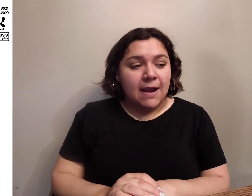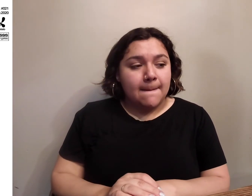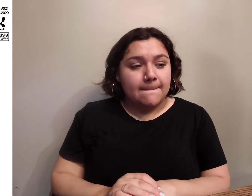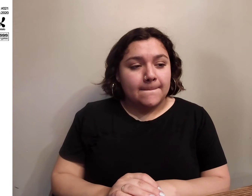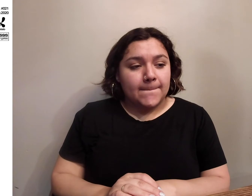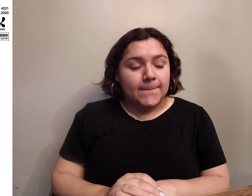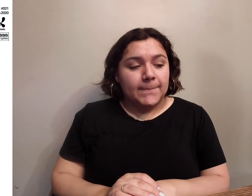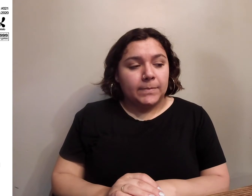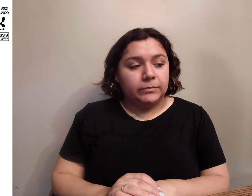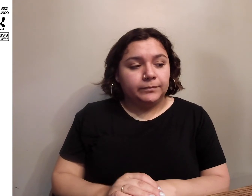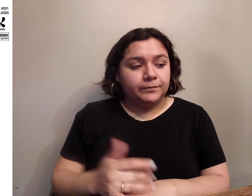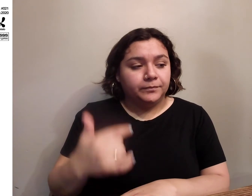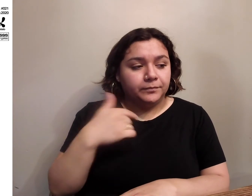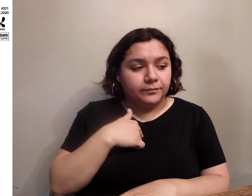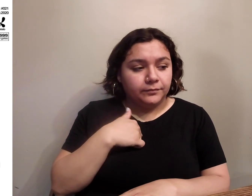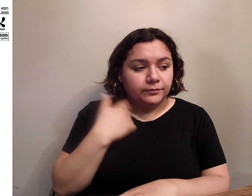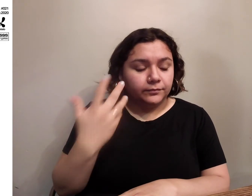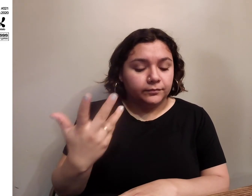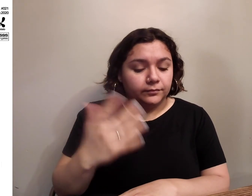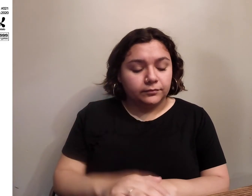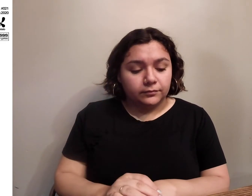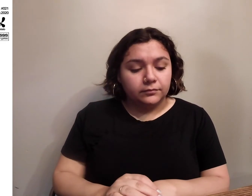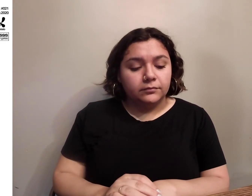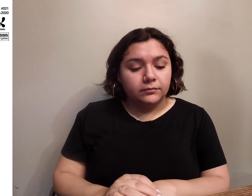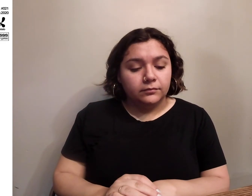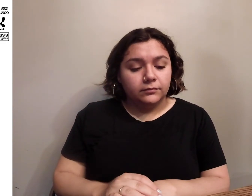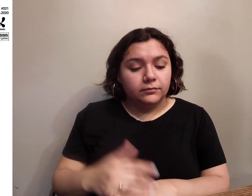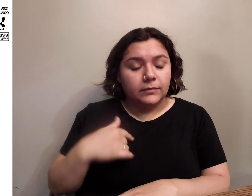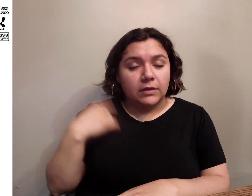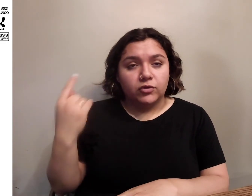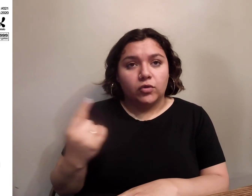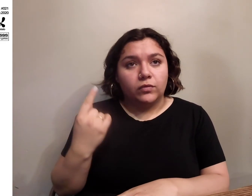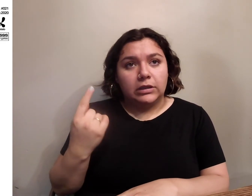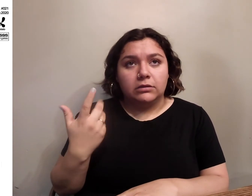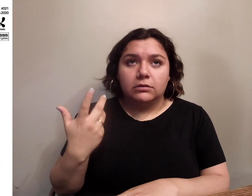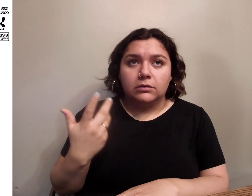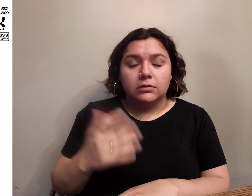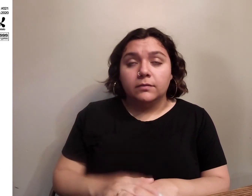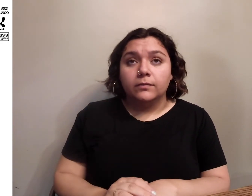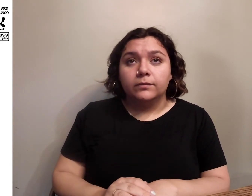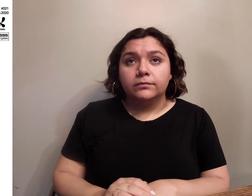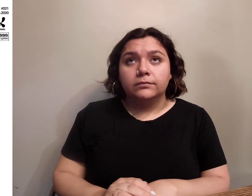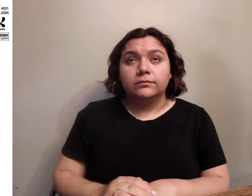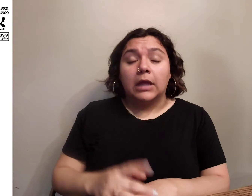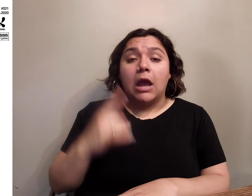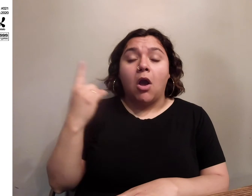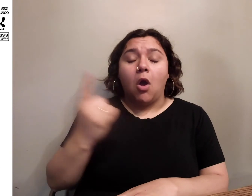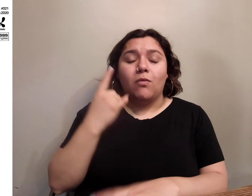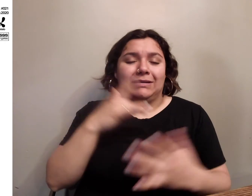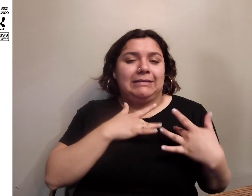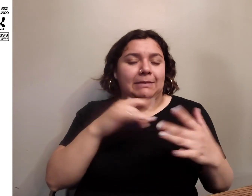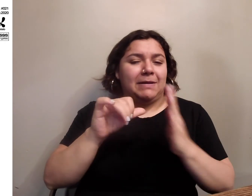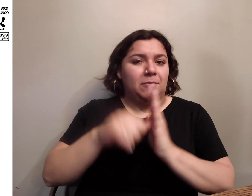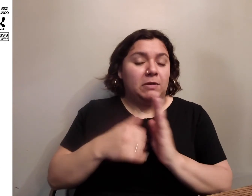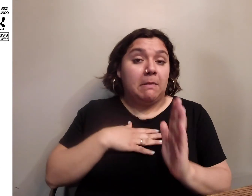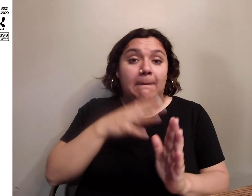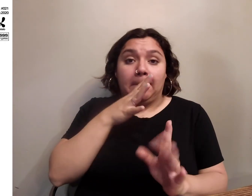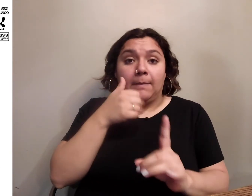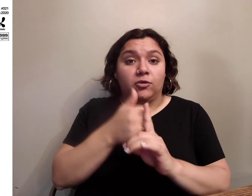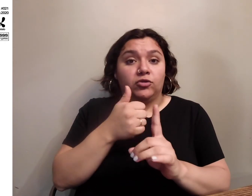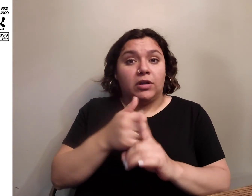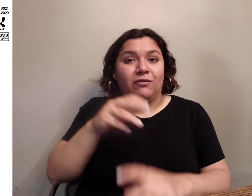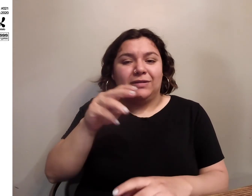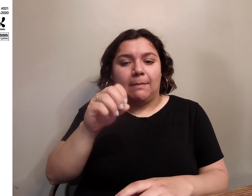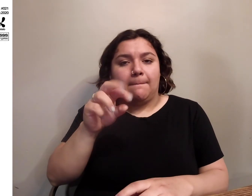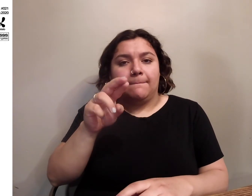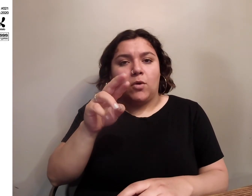I was always so impressed. My mother was the Morrison fan,